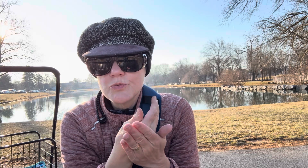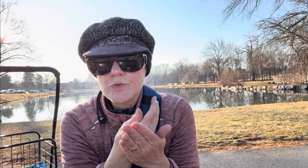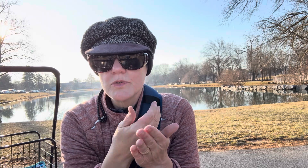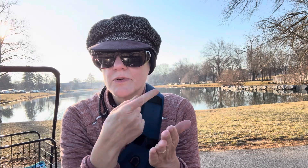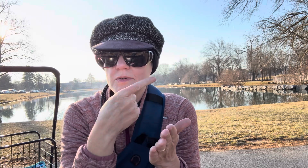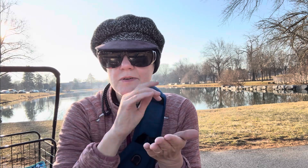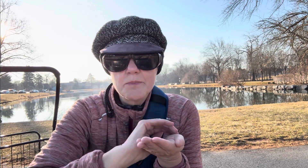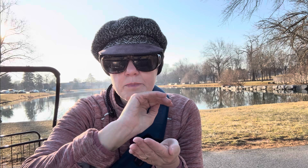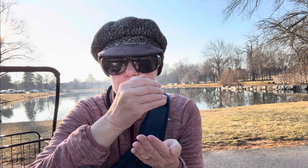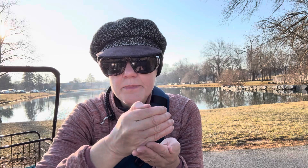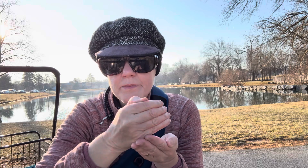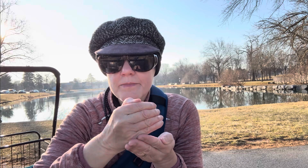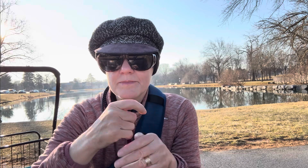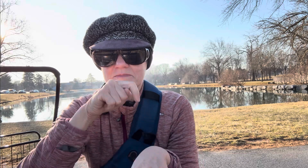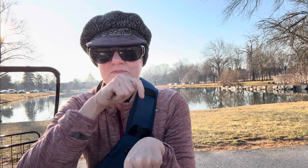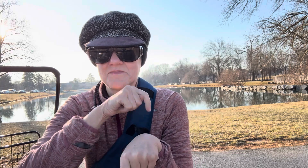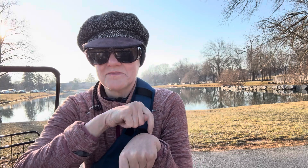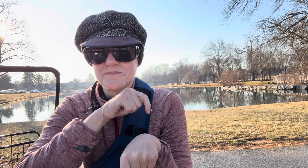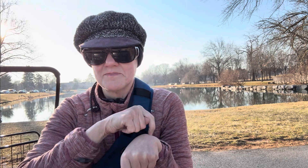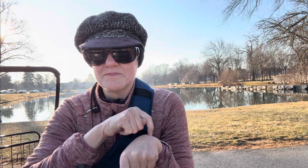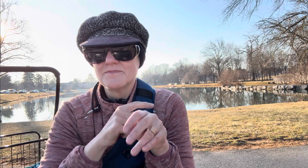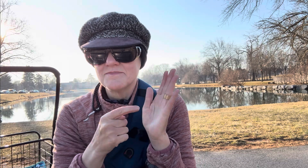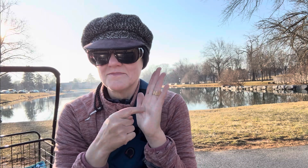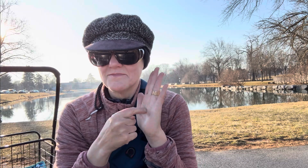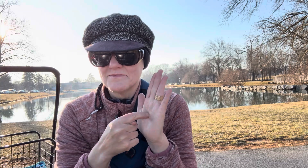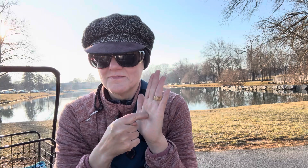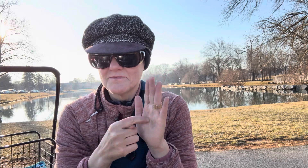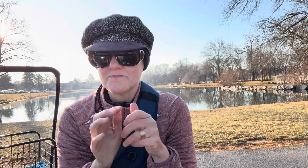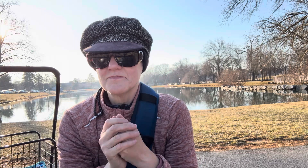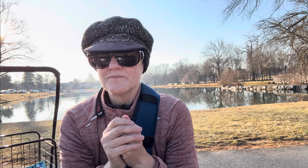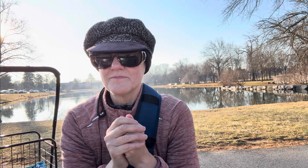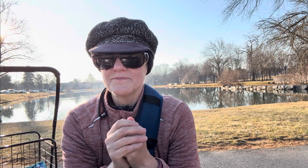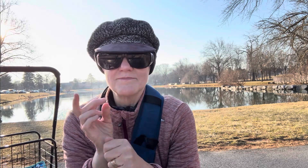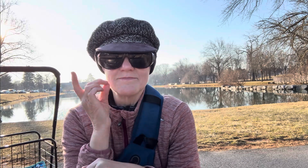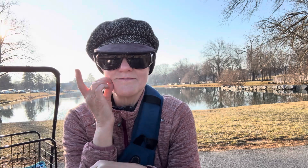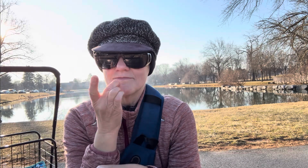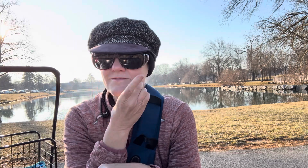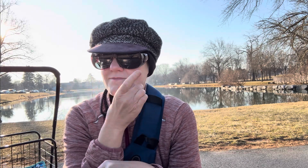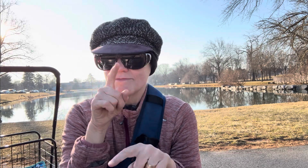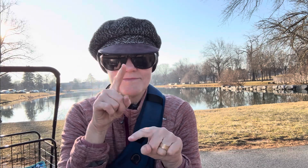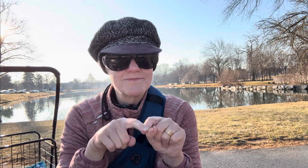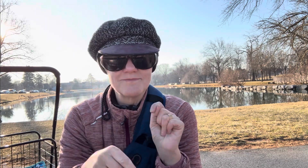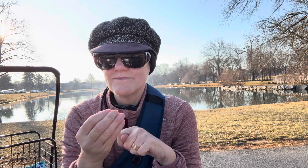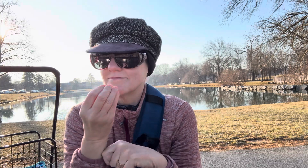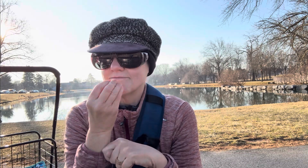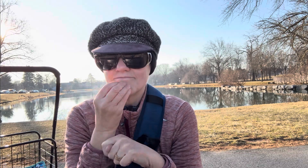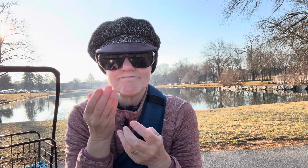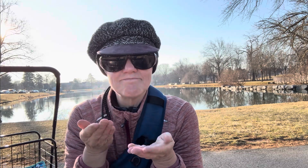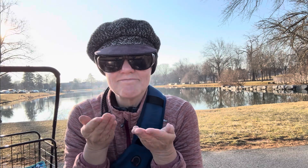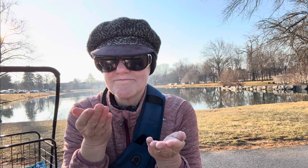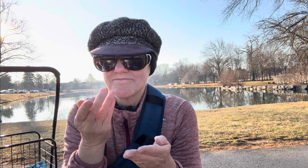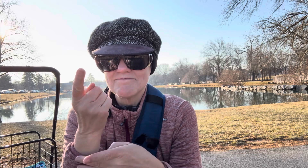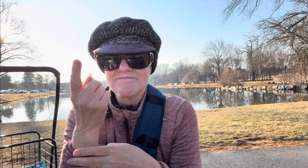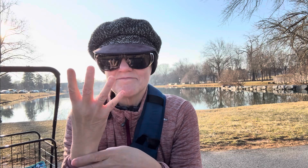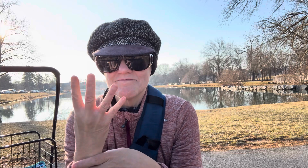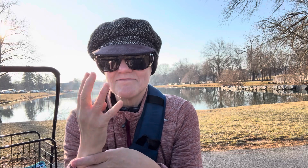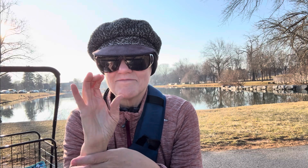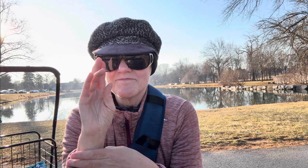did he eat? What time of day did he eat it? For example, Dale cannot eat the recommended fourth a cup